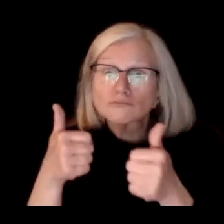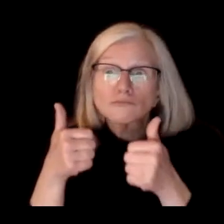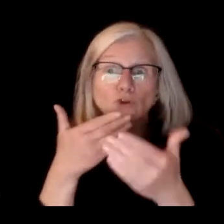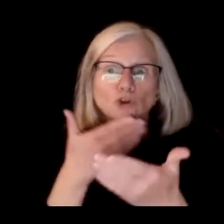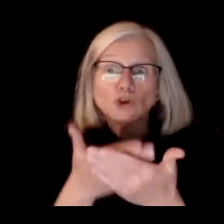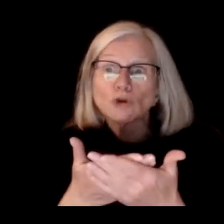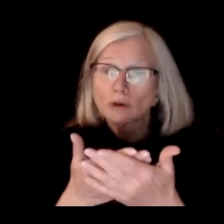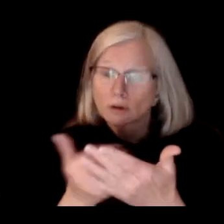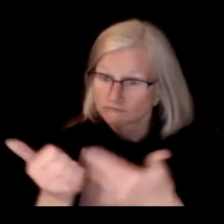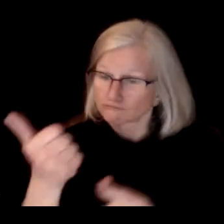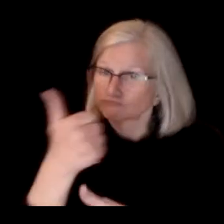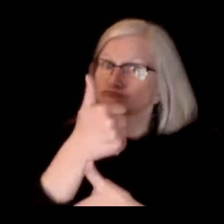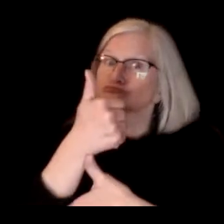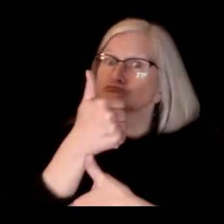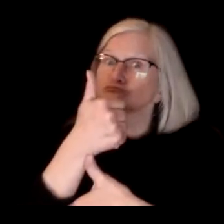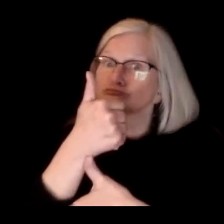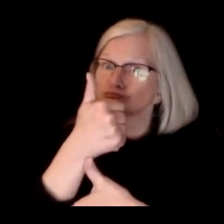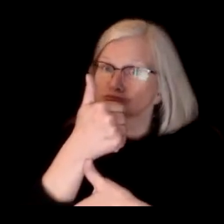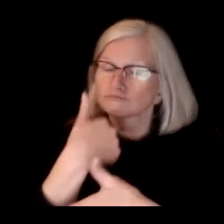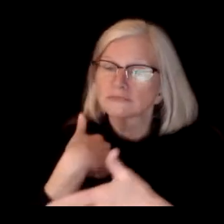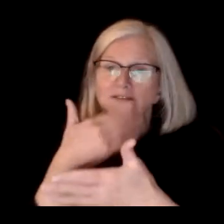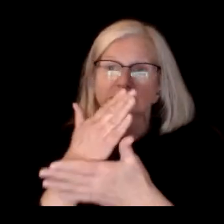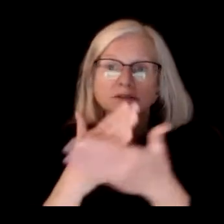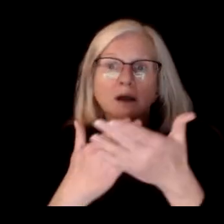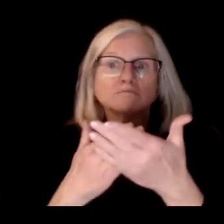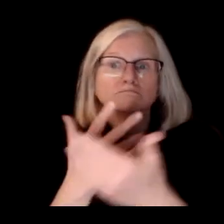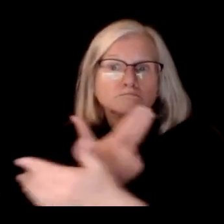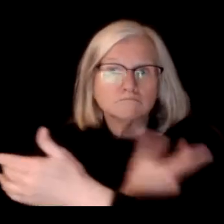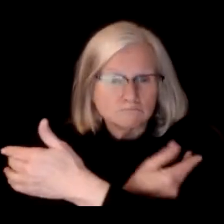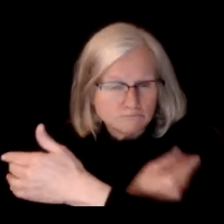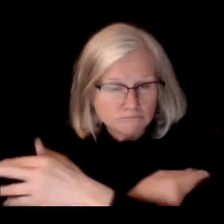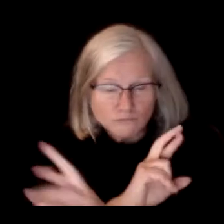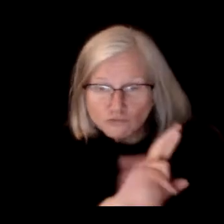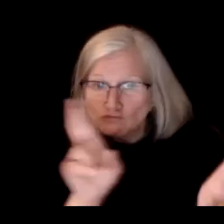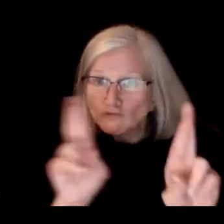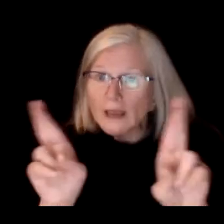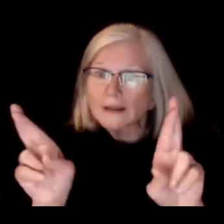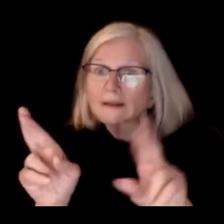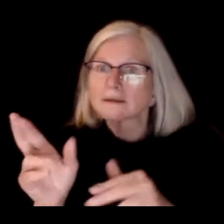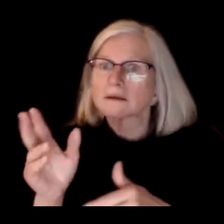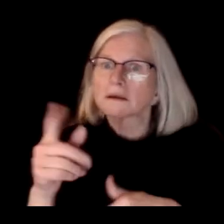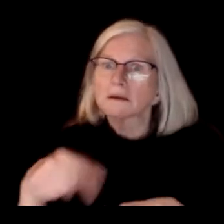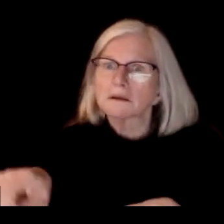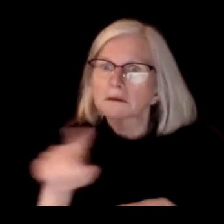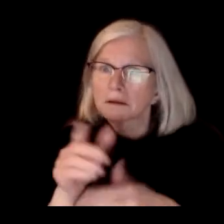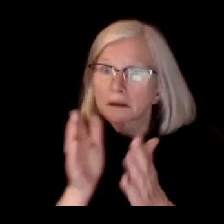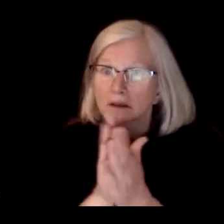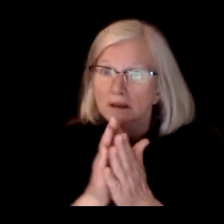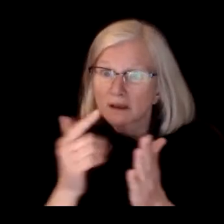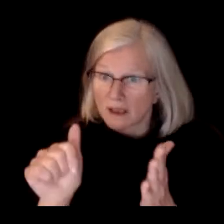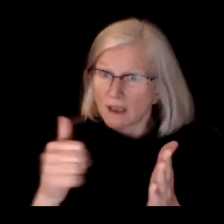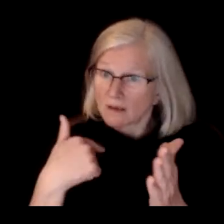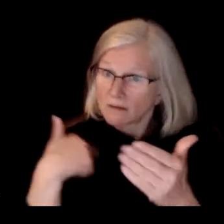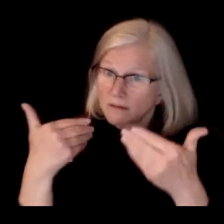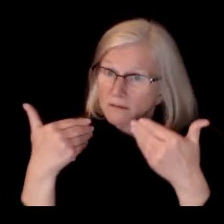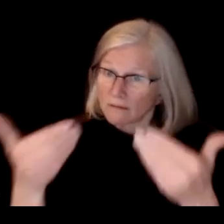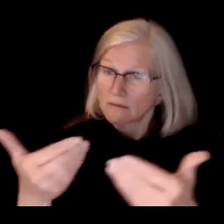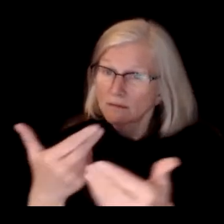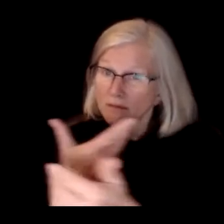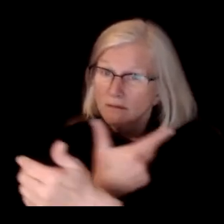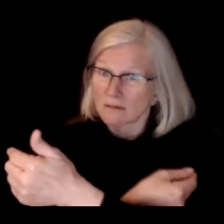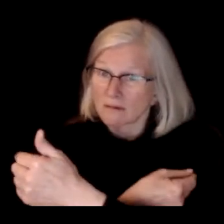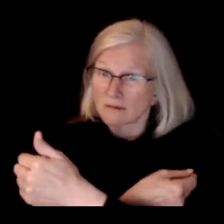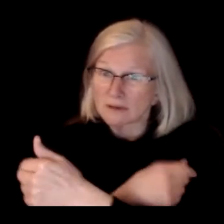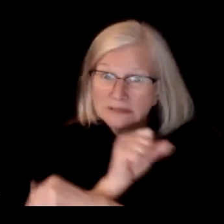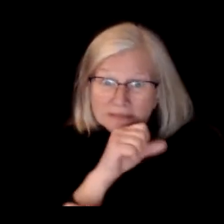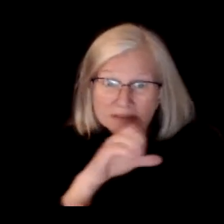doses available, and have been asking for flexibility to use those doses. And we are simply saying today that